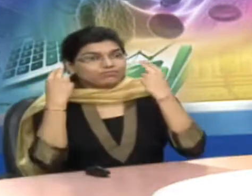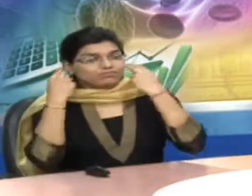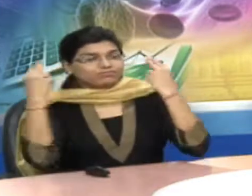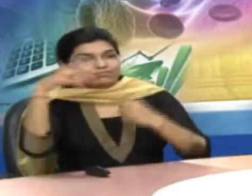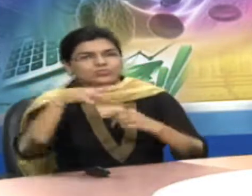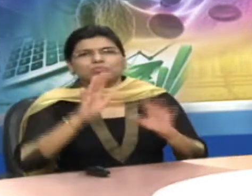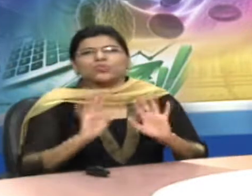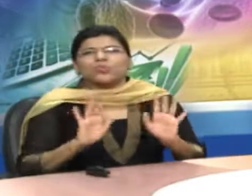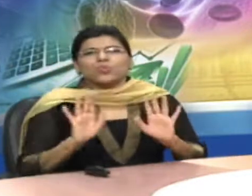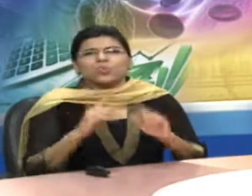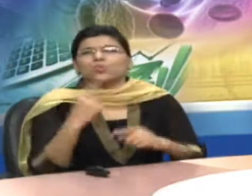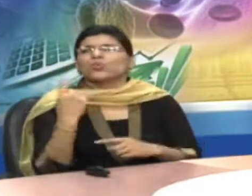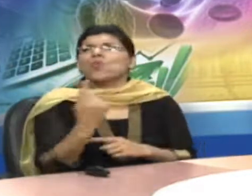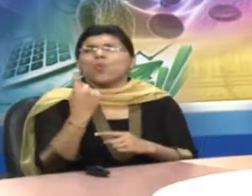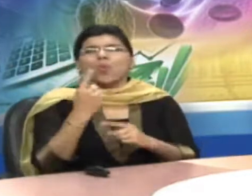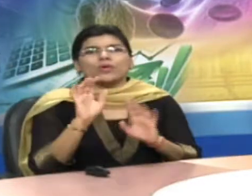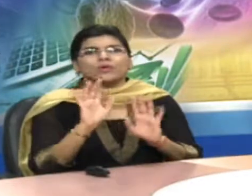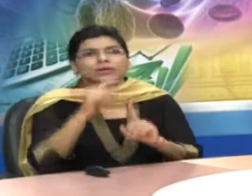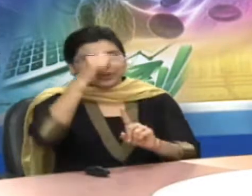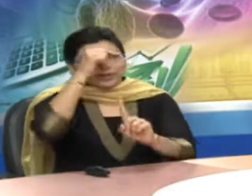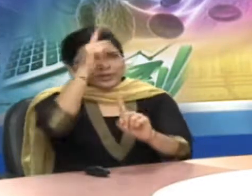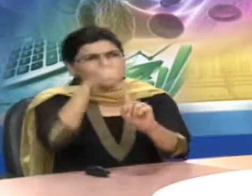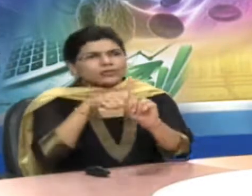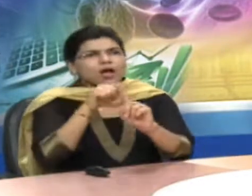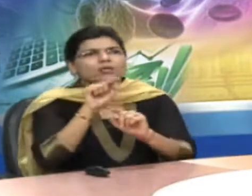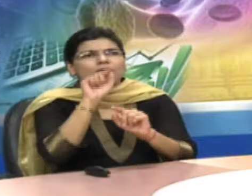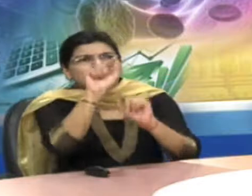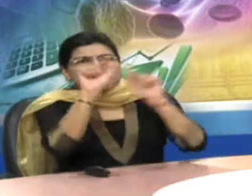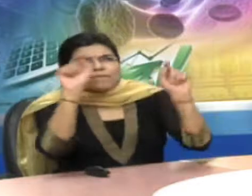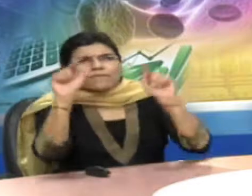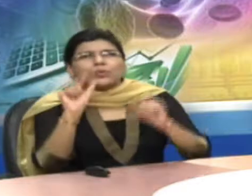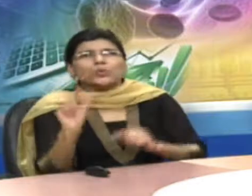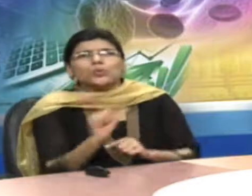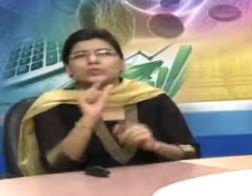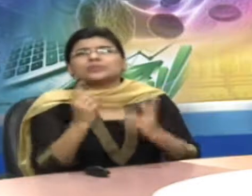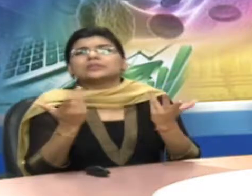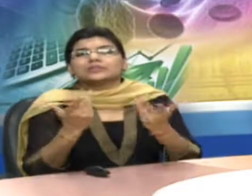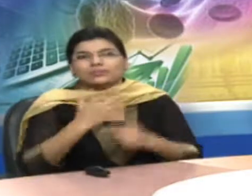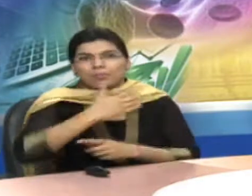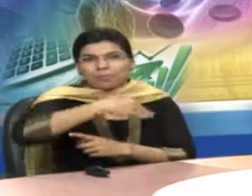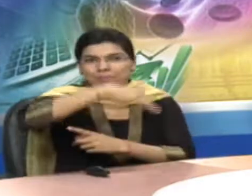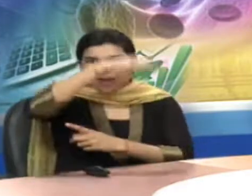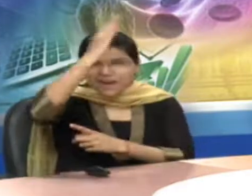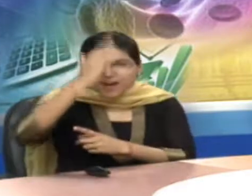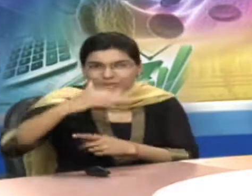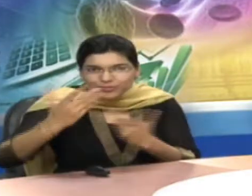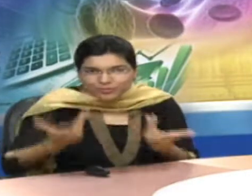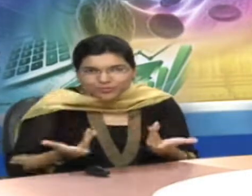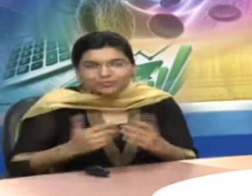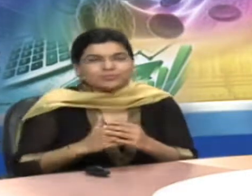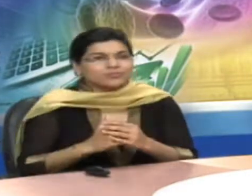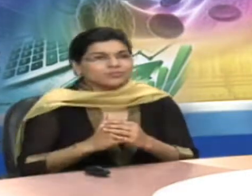not so much to the great cities of India as to the mountains